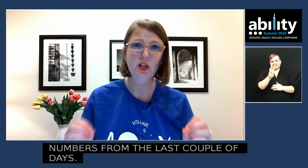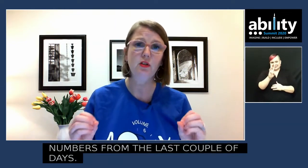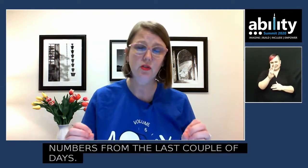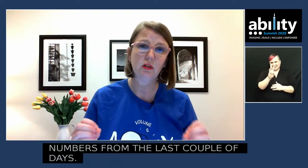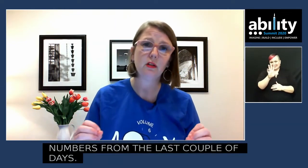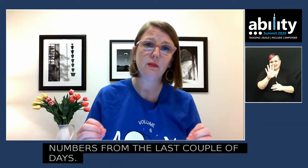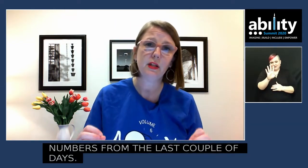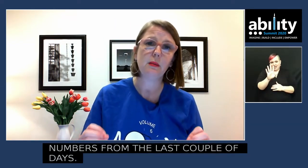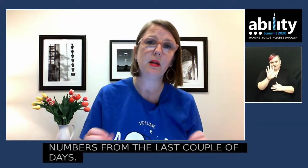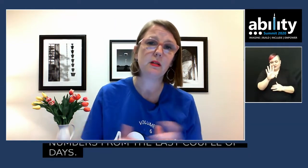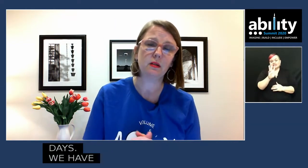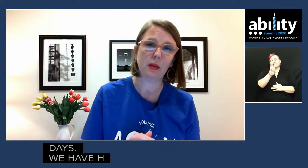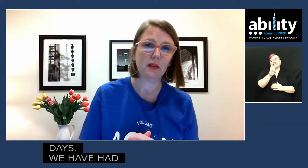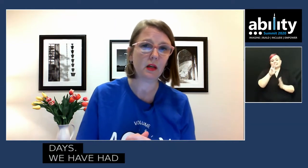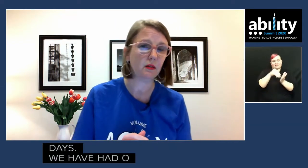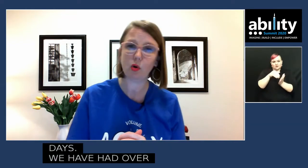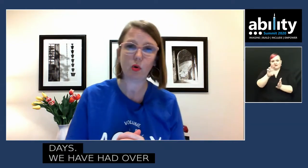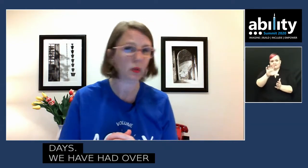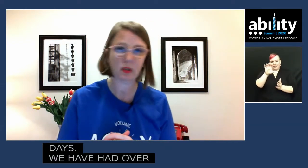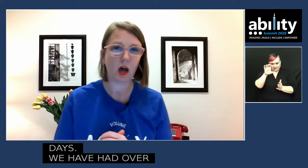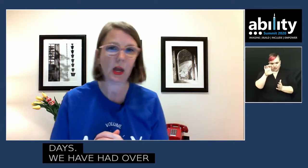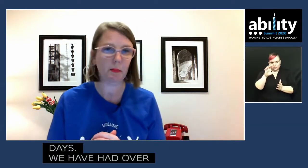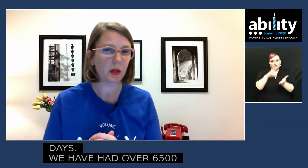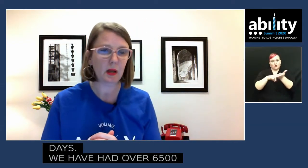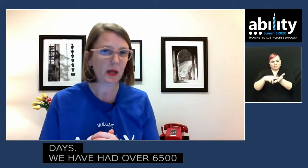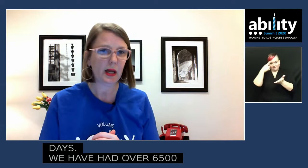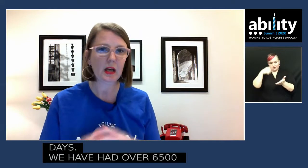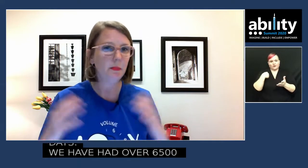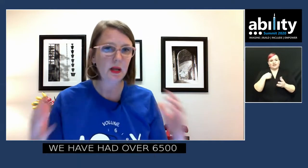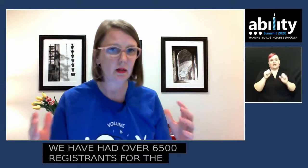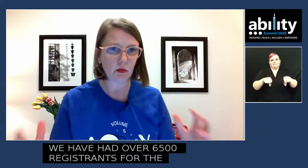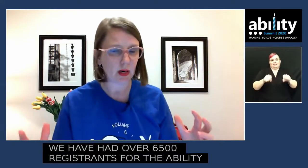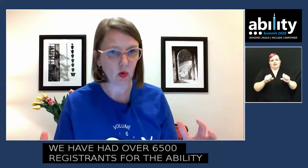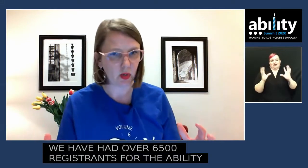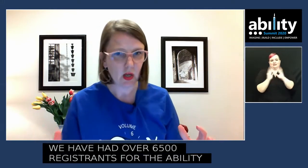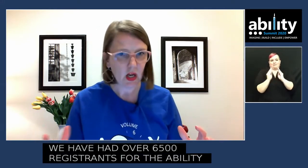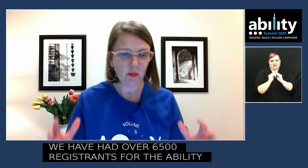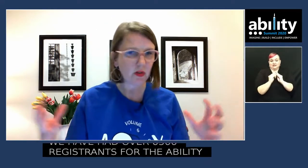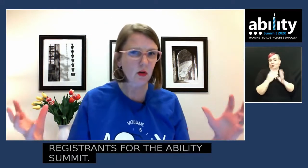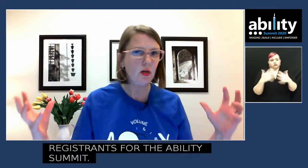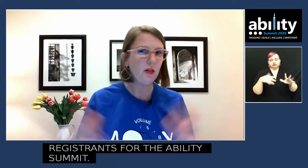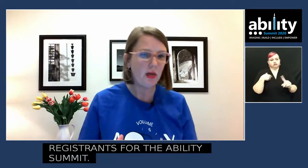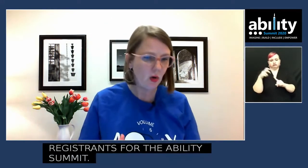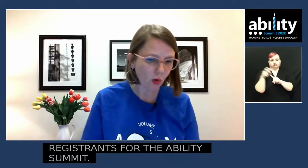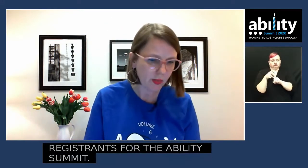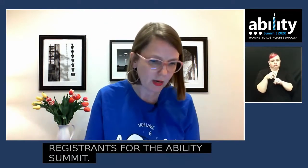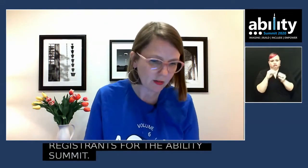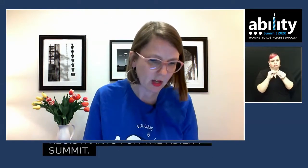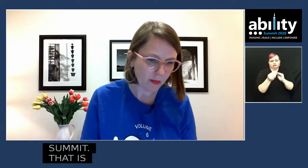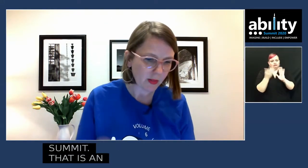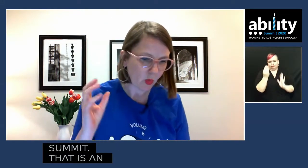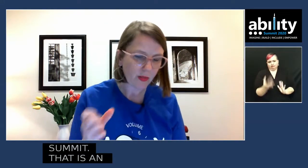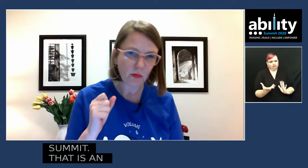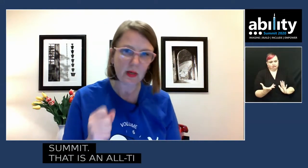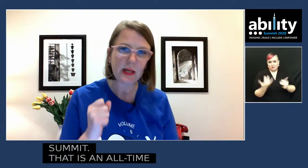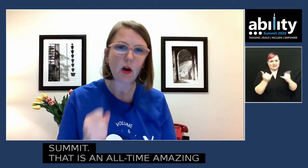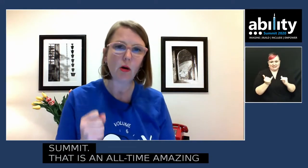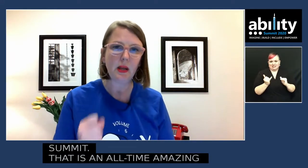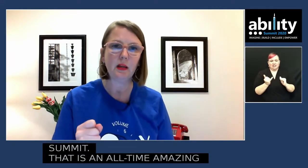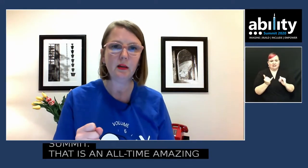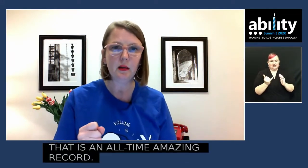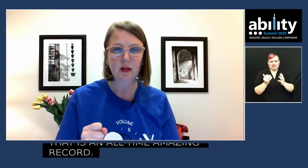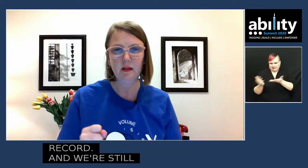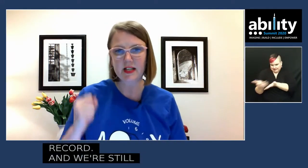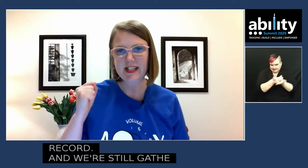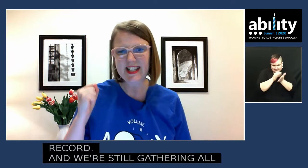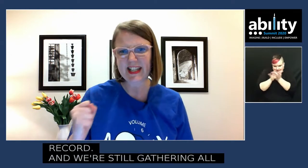6,500 registrants for the Ability Summit. That is an all-time and amazing record. And we're still gathering all the intel, but the one that really